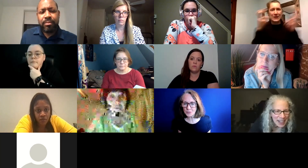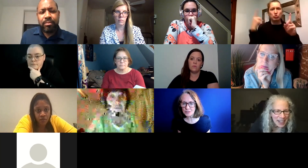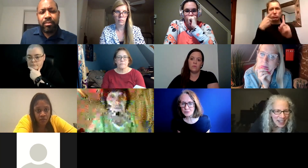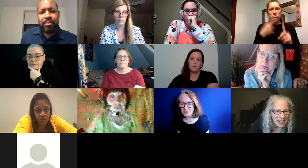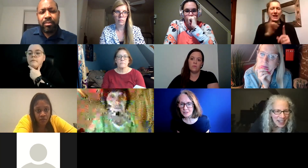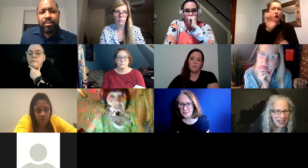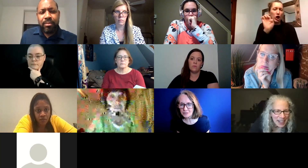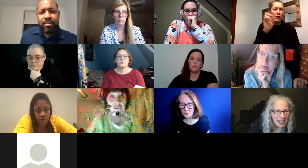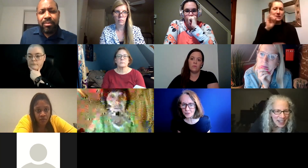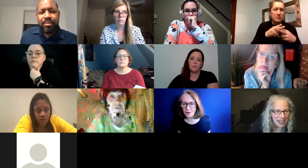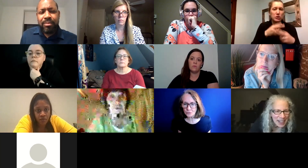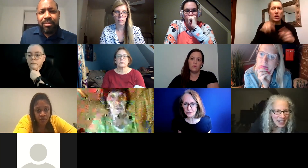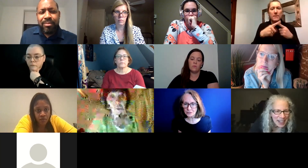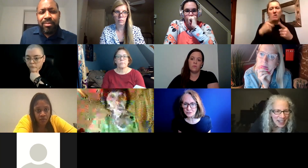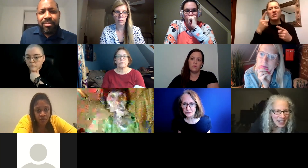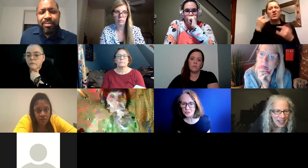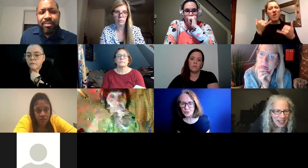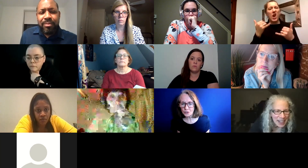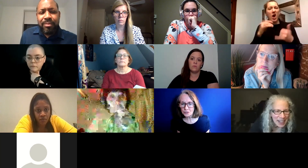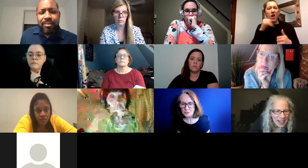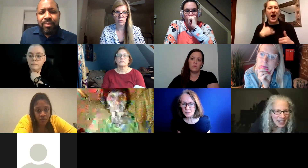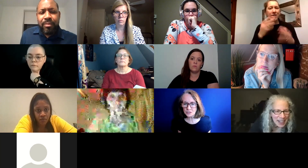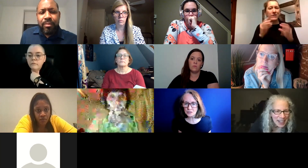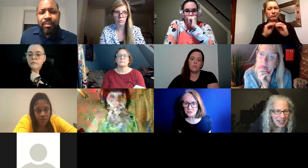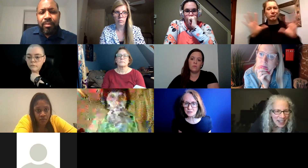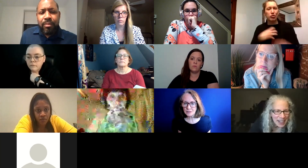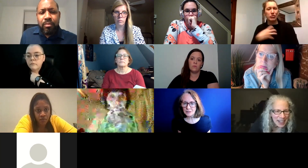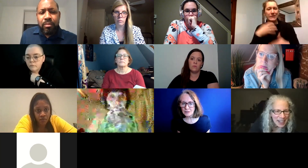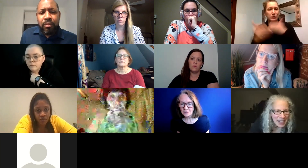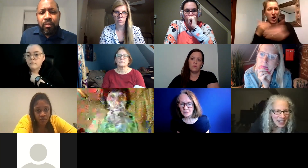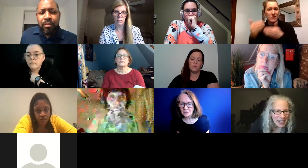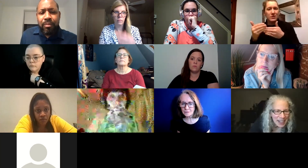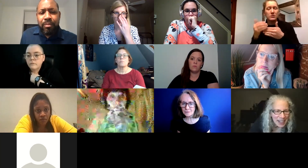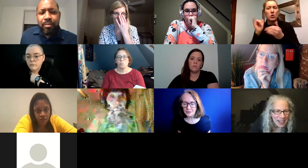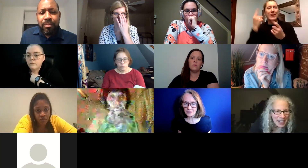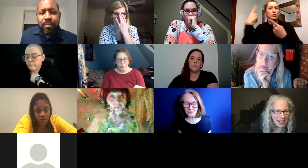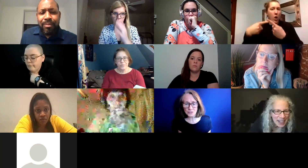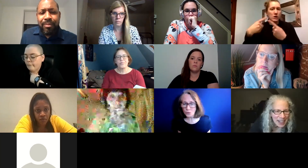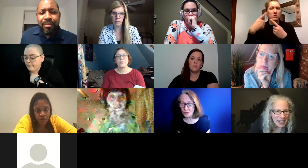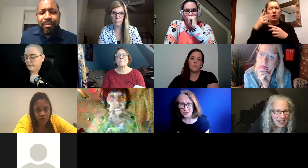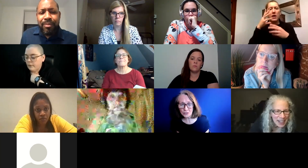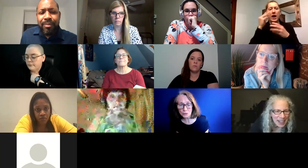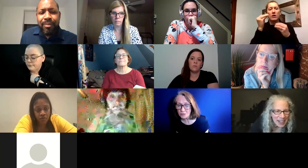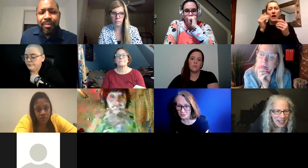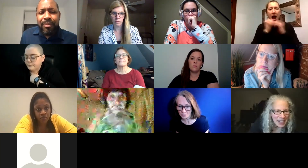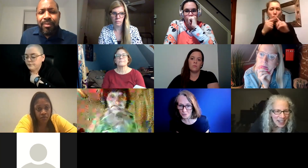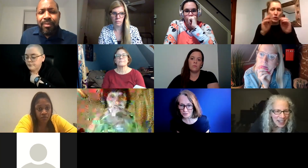really identify what are the real issues. Ernest mentioned there's no clear grievance